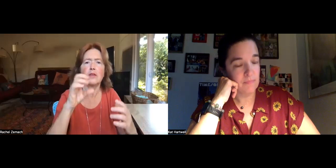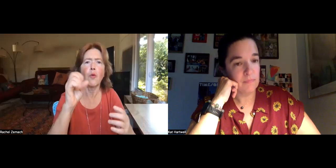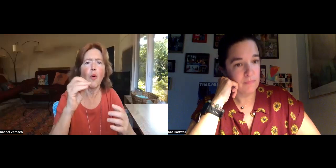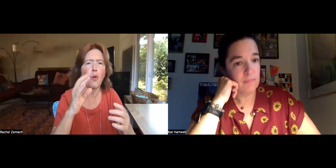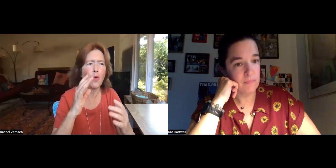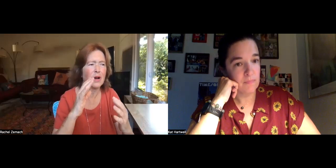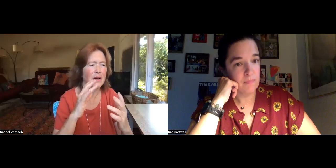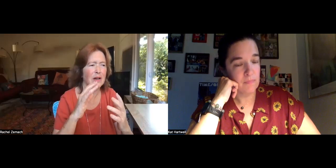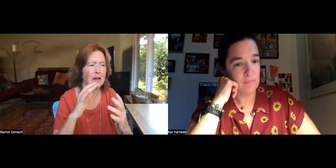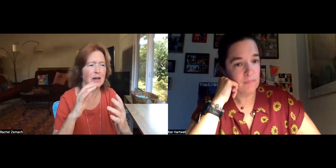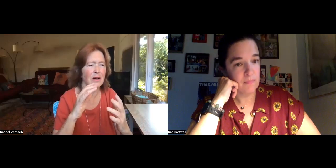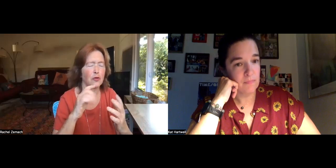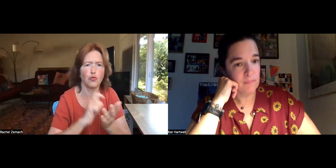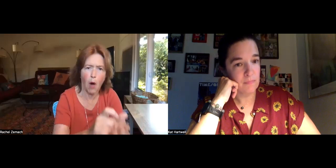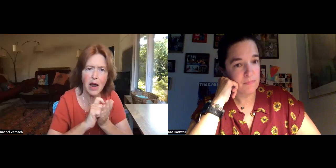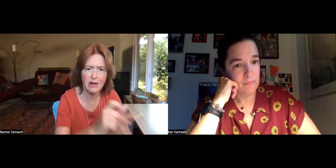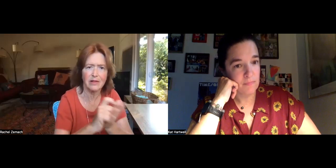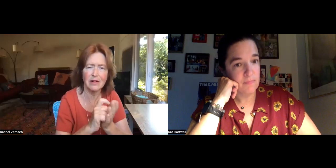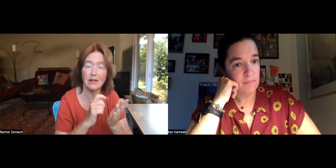The word white,